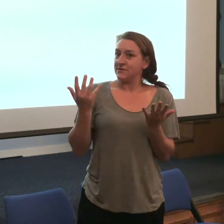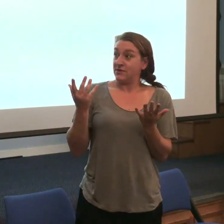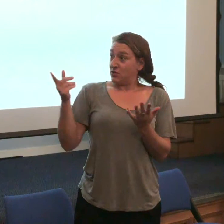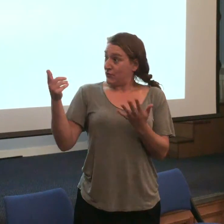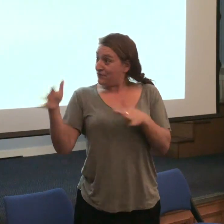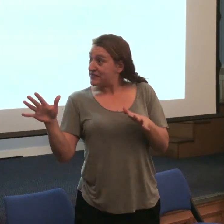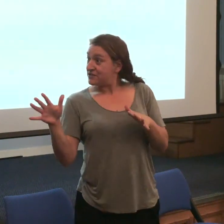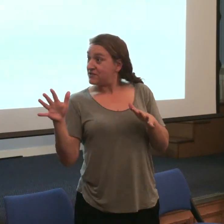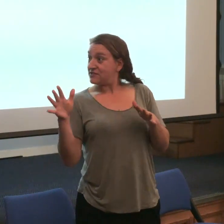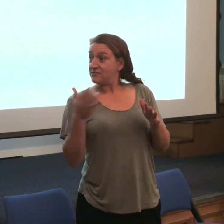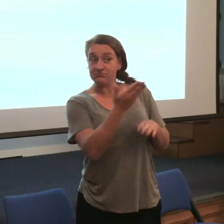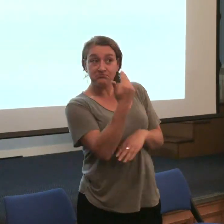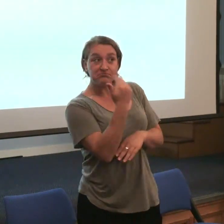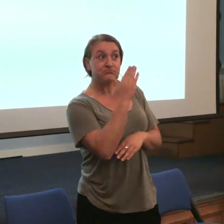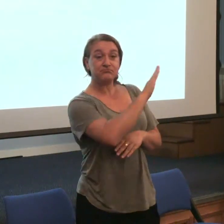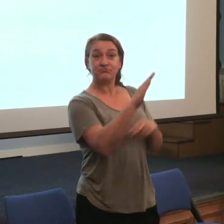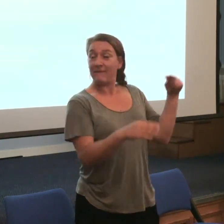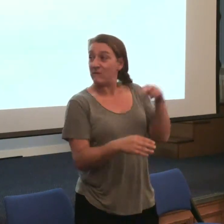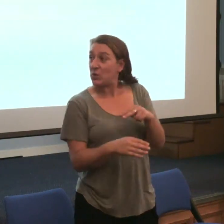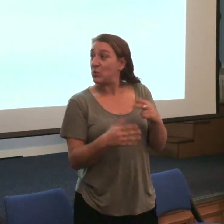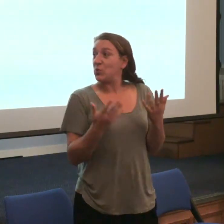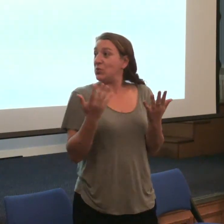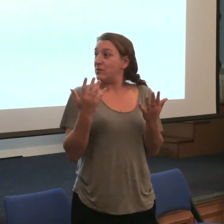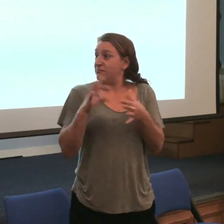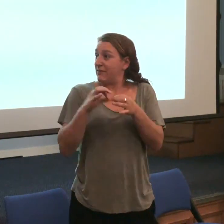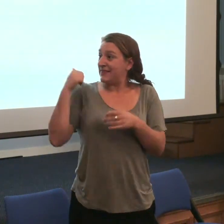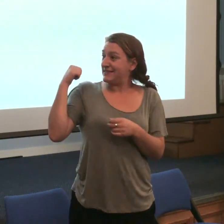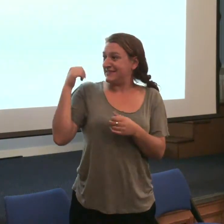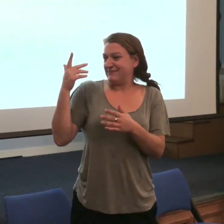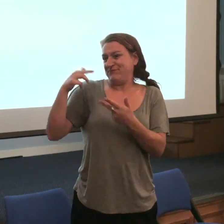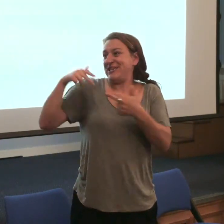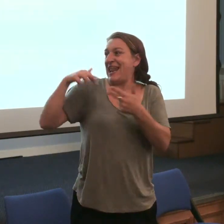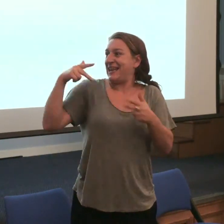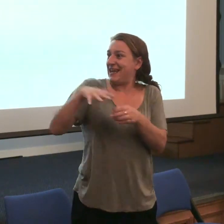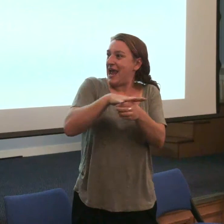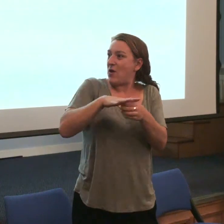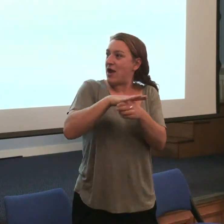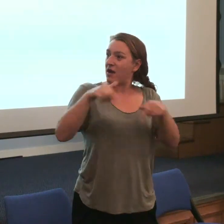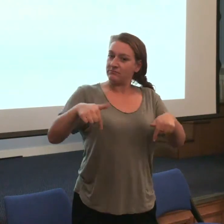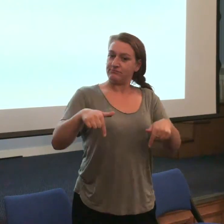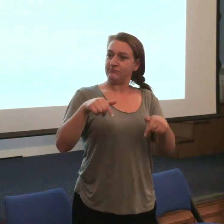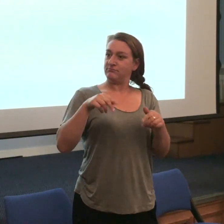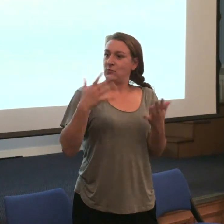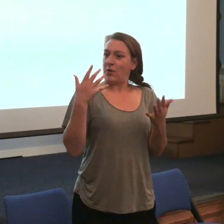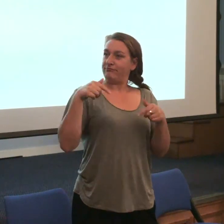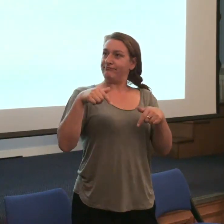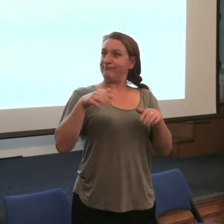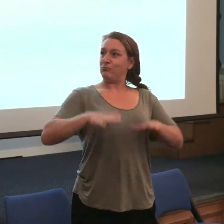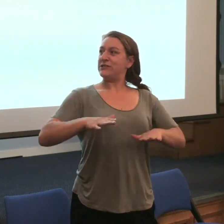ethically and morally, and making decisions, policies, guidelines ethically and morally, and they review those kinds of things happening in their society. So I'm